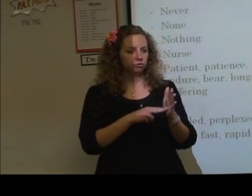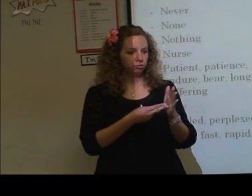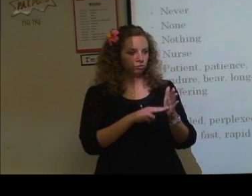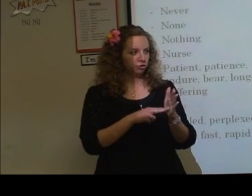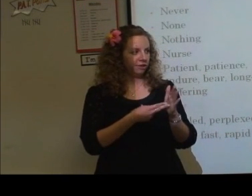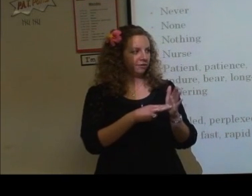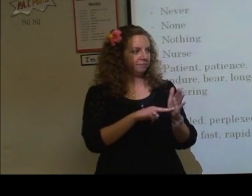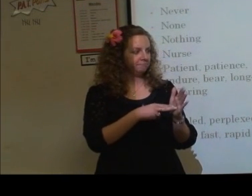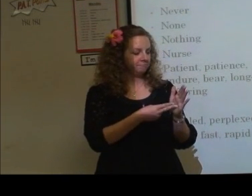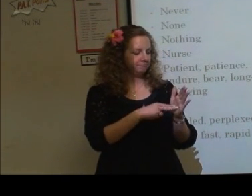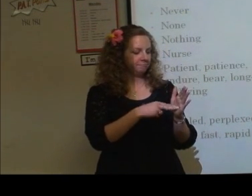Screwdriver.